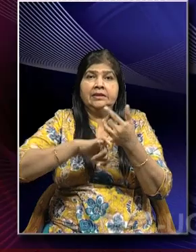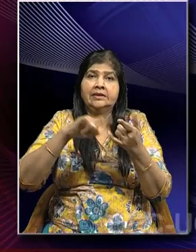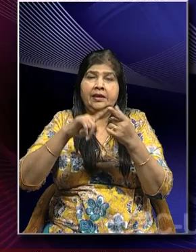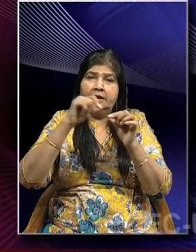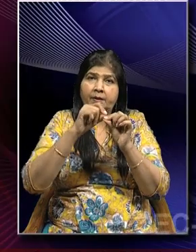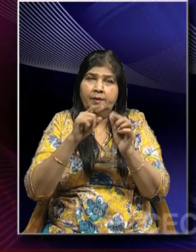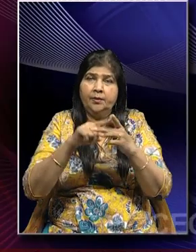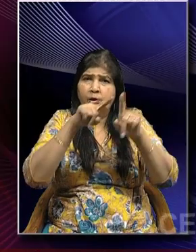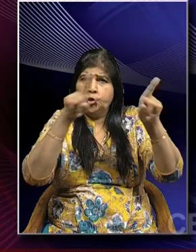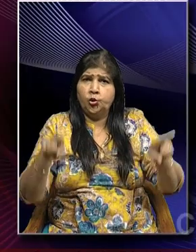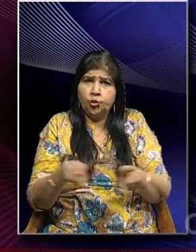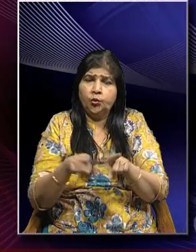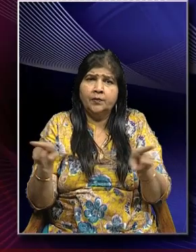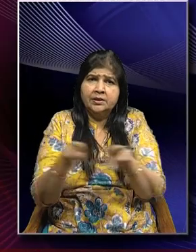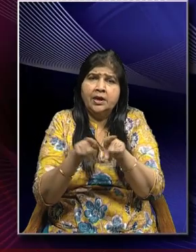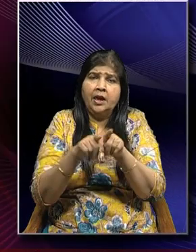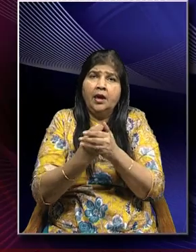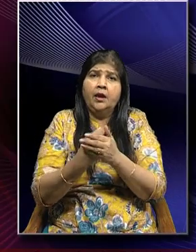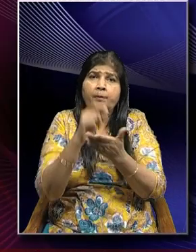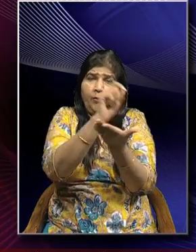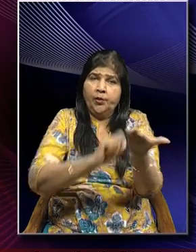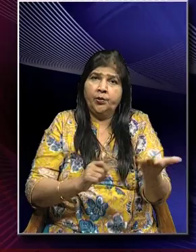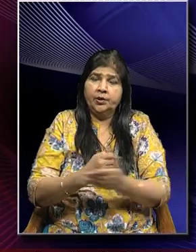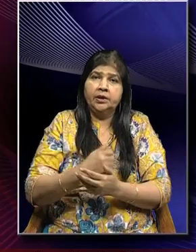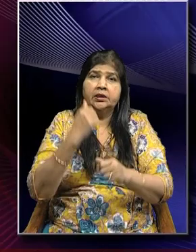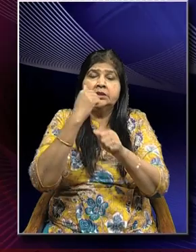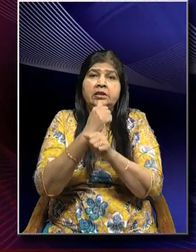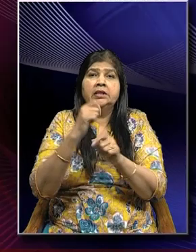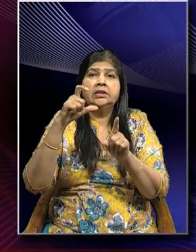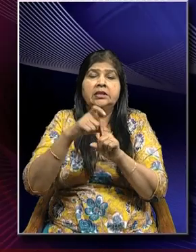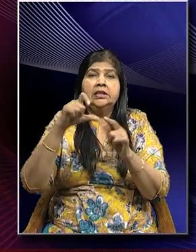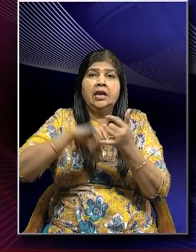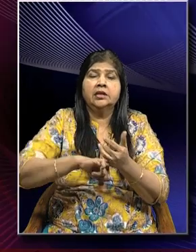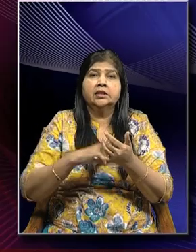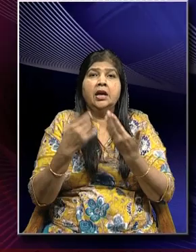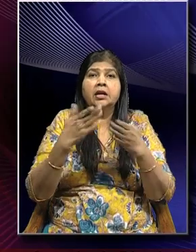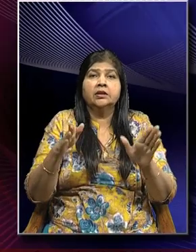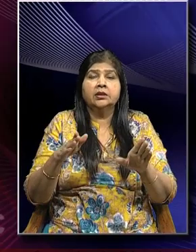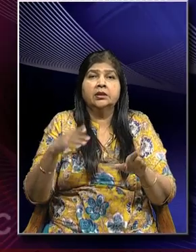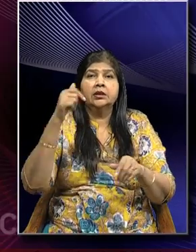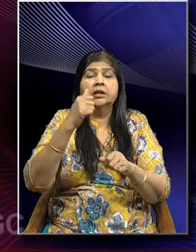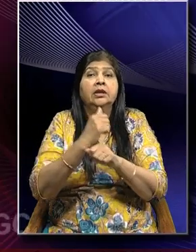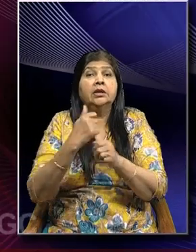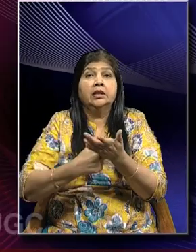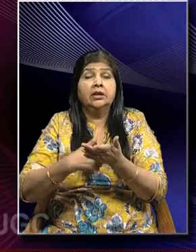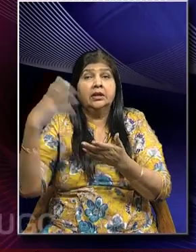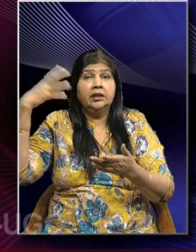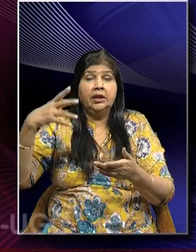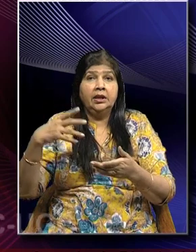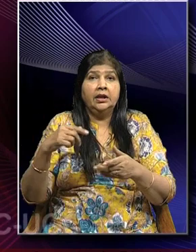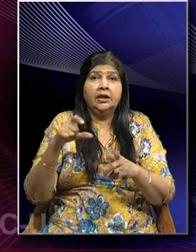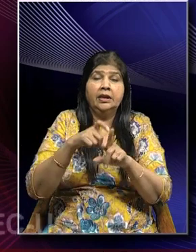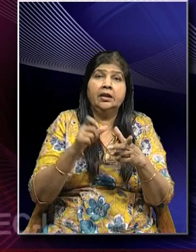framework, and they also started talking about GDS disclosure, that is Green Debt Securities